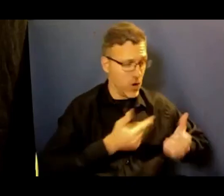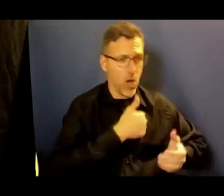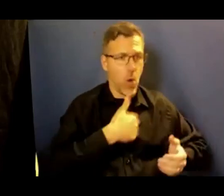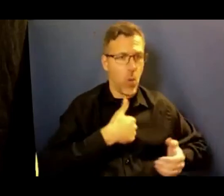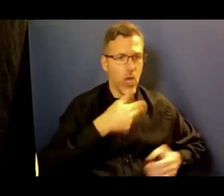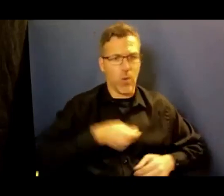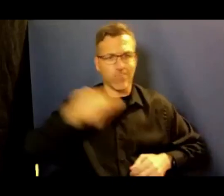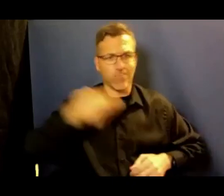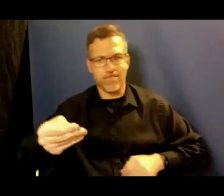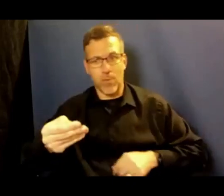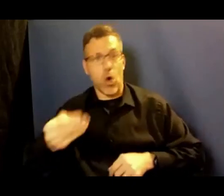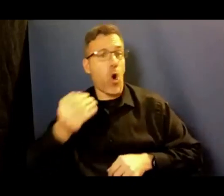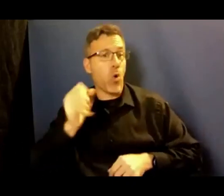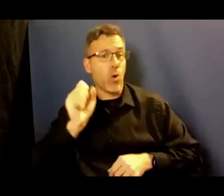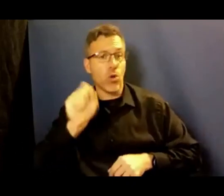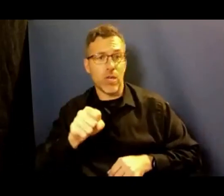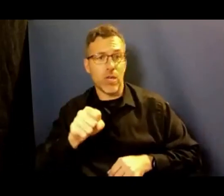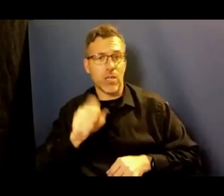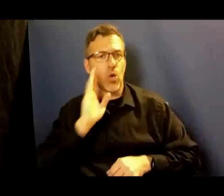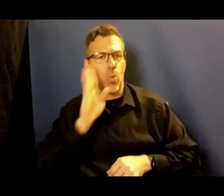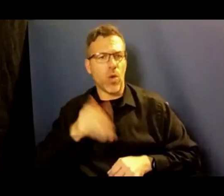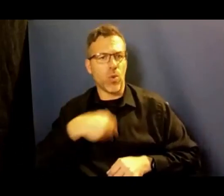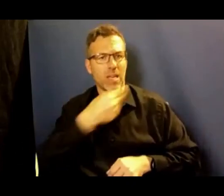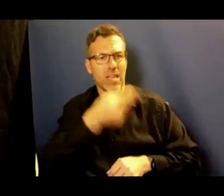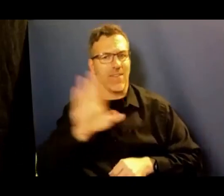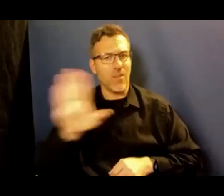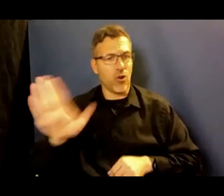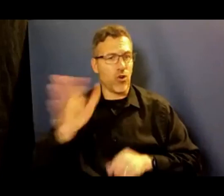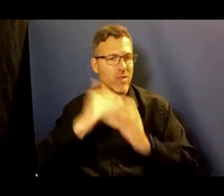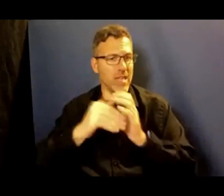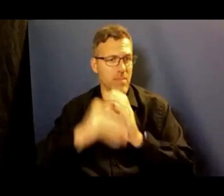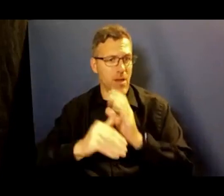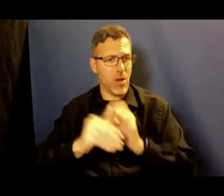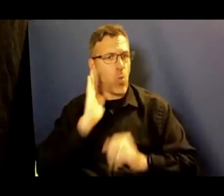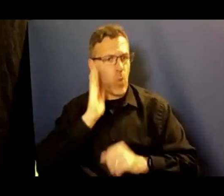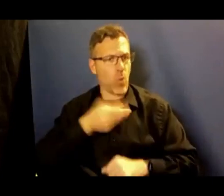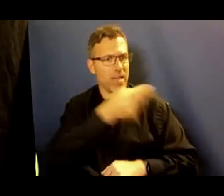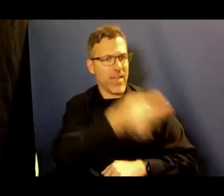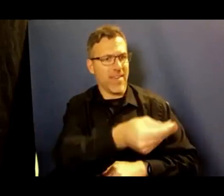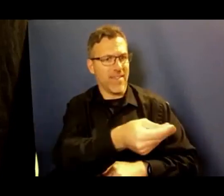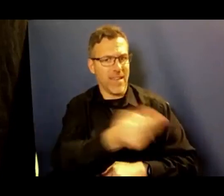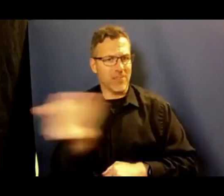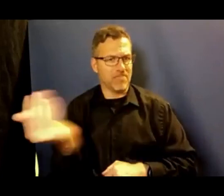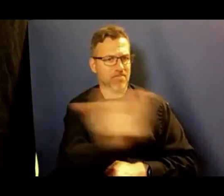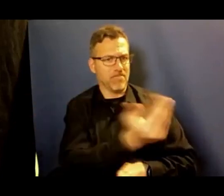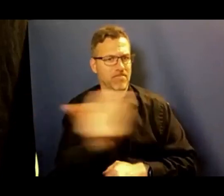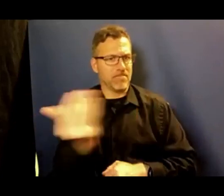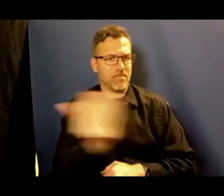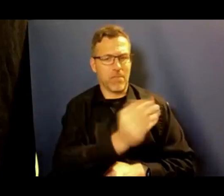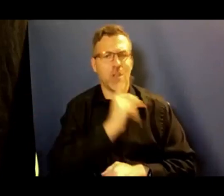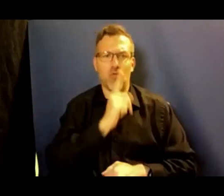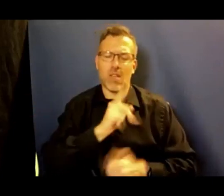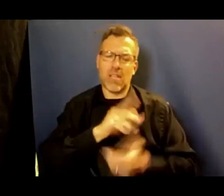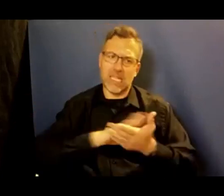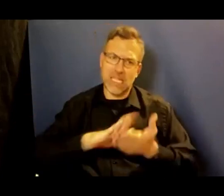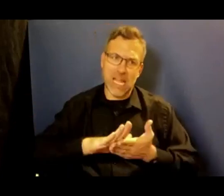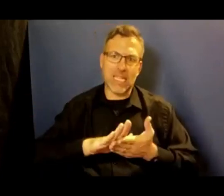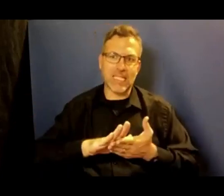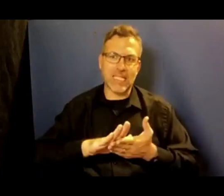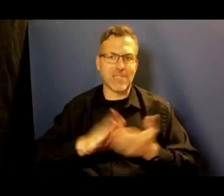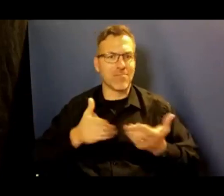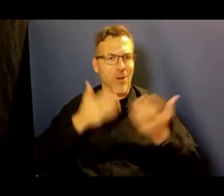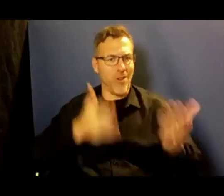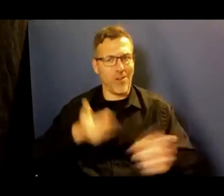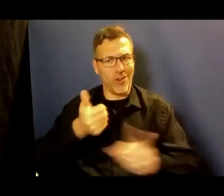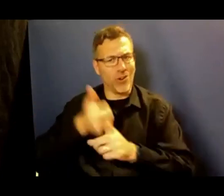one-on-one, contact us and we'll make sure you have her contact information directly. That is an incredibly generous offer from someone who's very busy in the midst